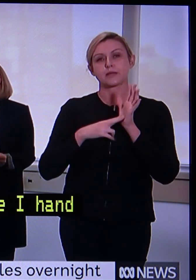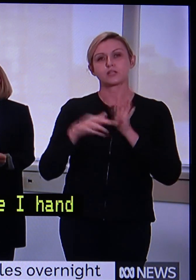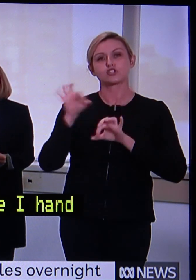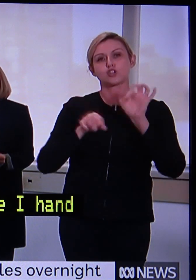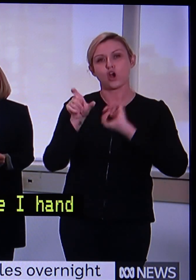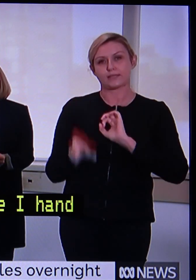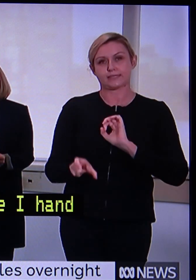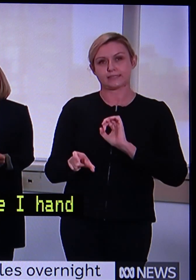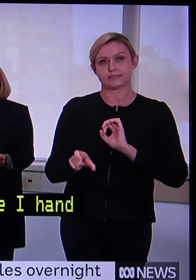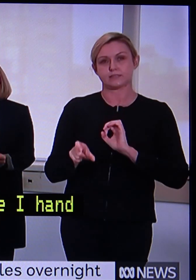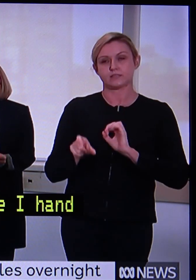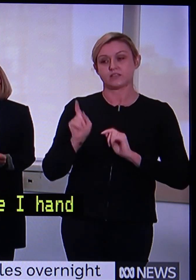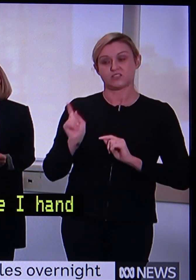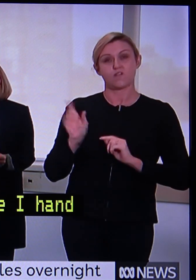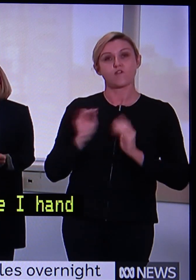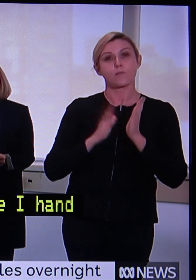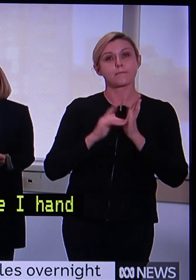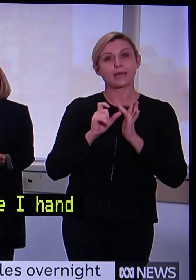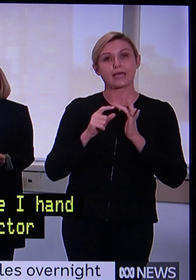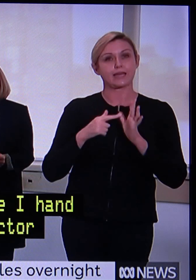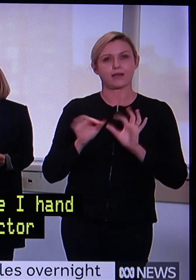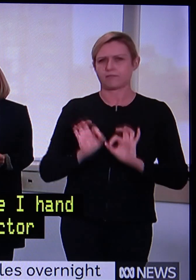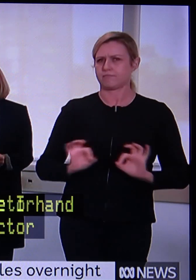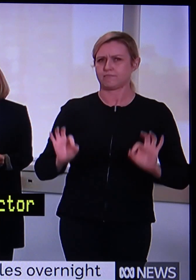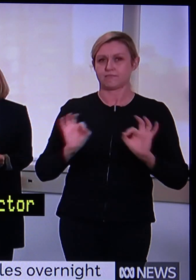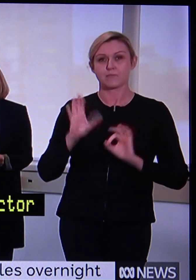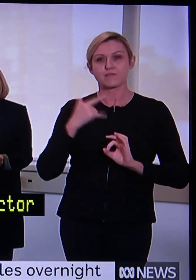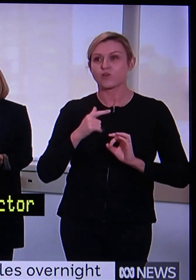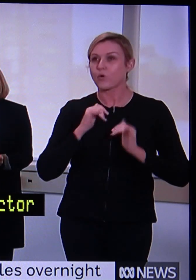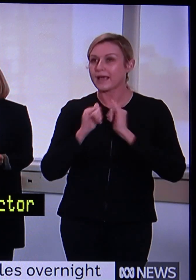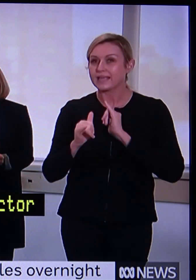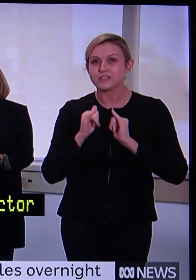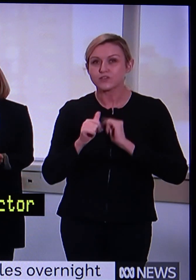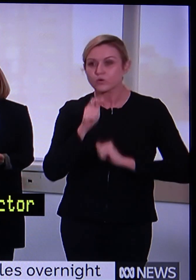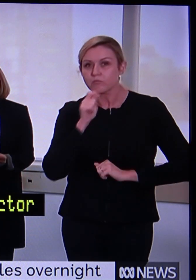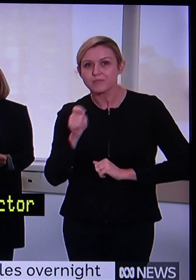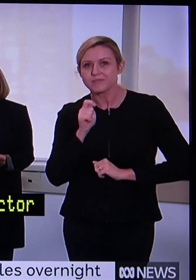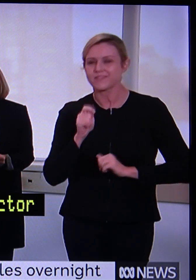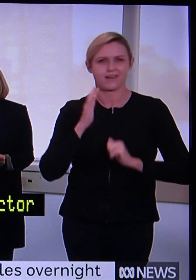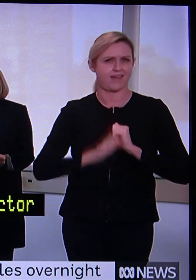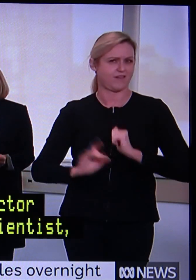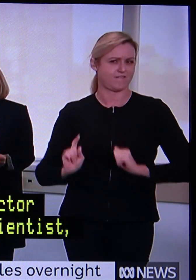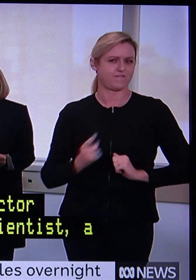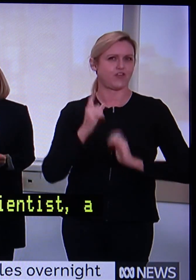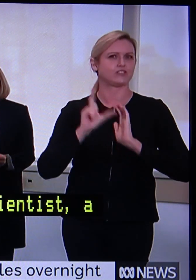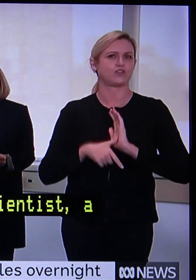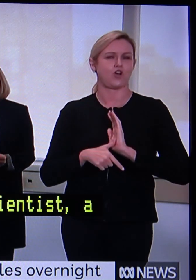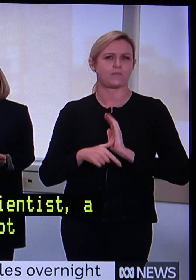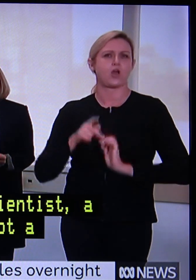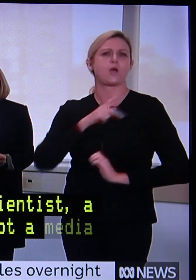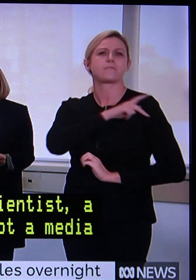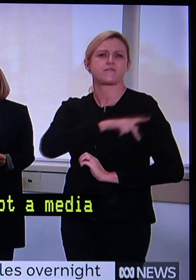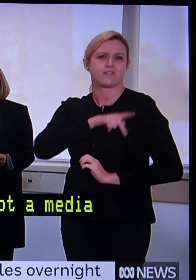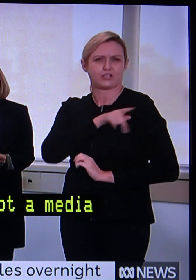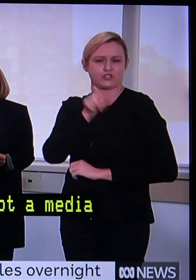not a media person. She hasn't done any previous interviews, so just ask you to recognise that she's here as a professional person to